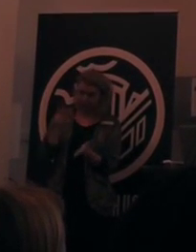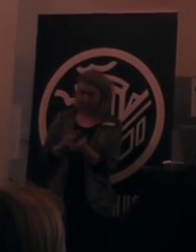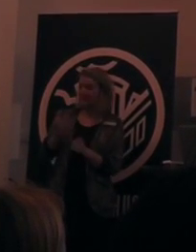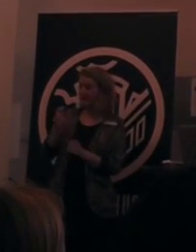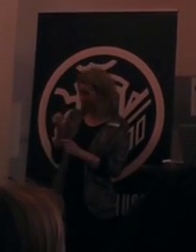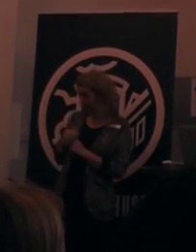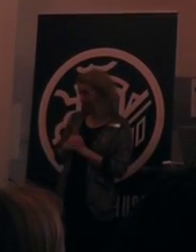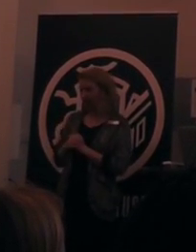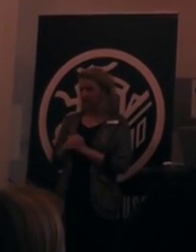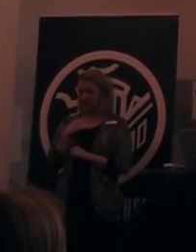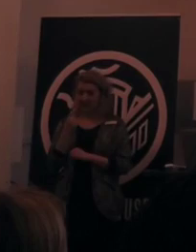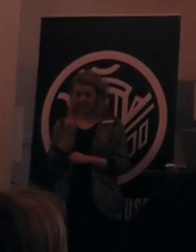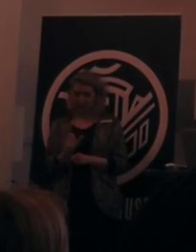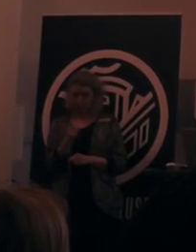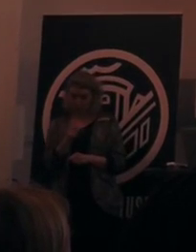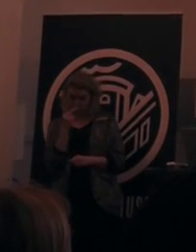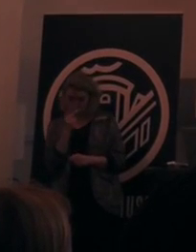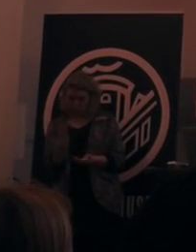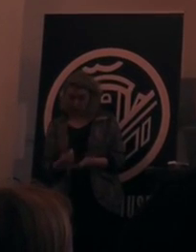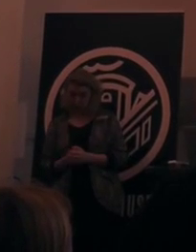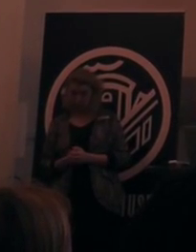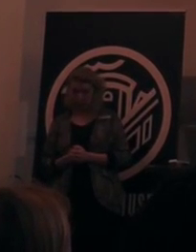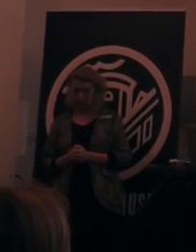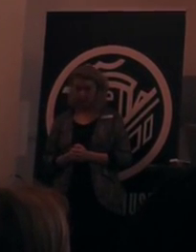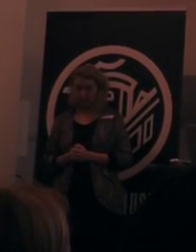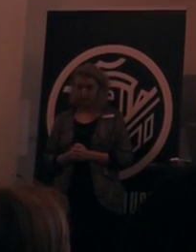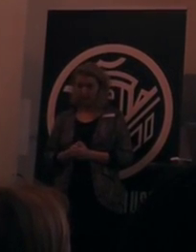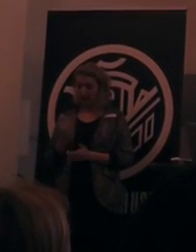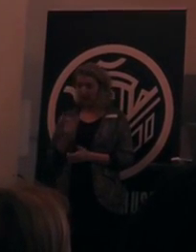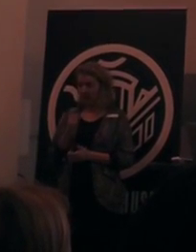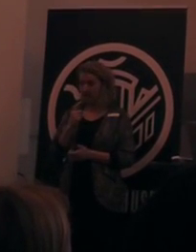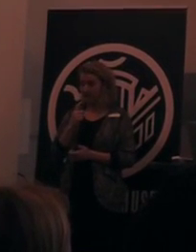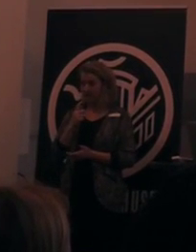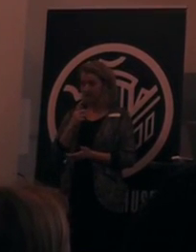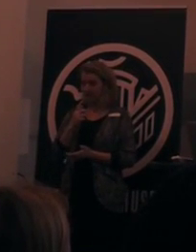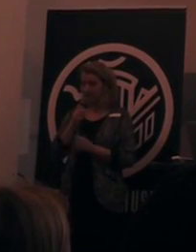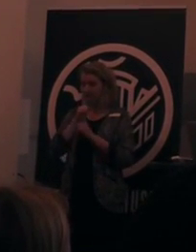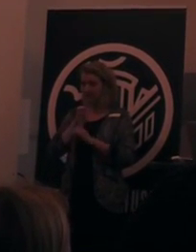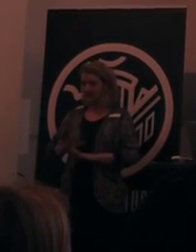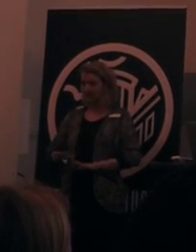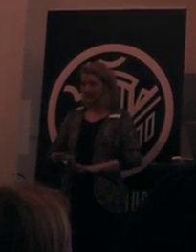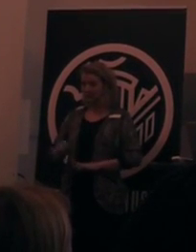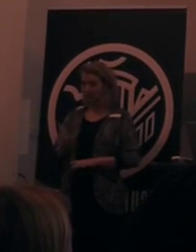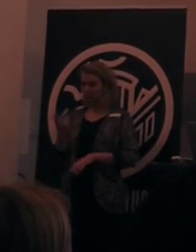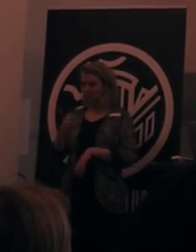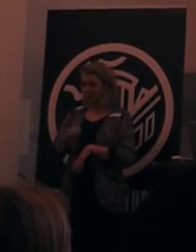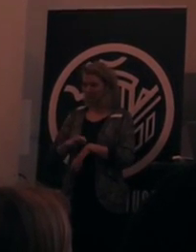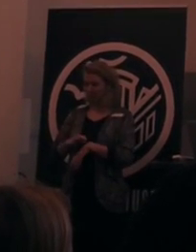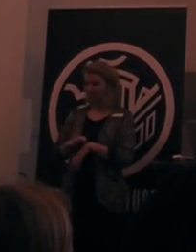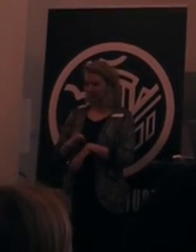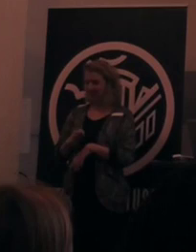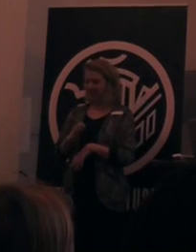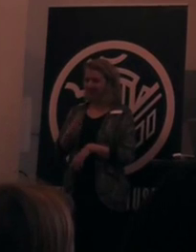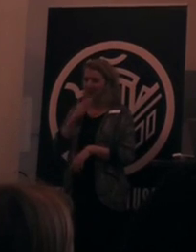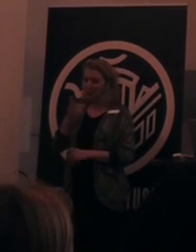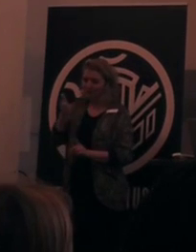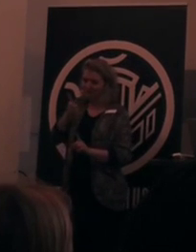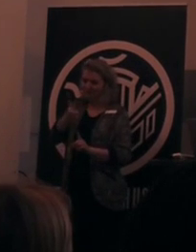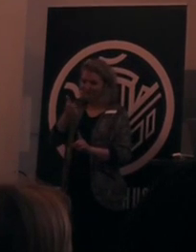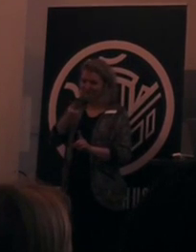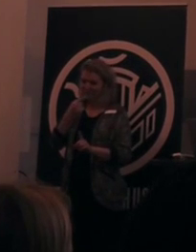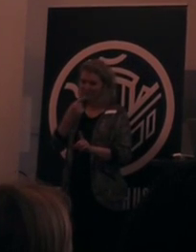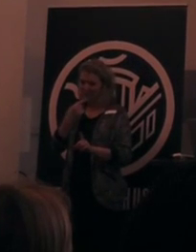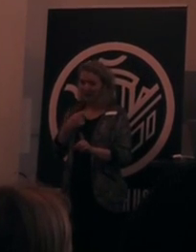him, are you gay? And he was silent for a few minutes. There's good video footage of this. And he